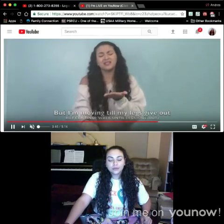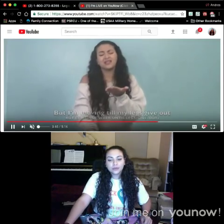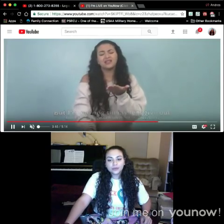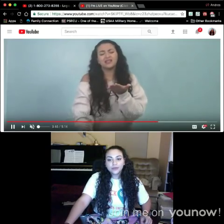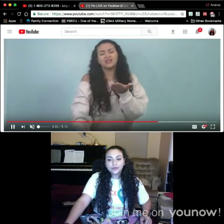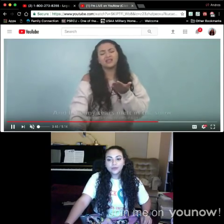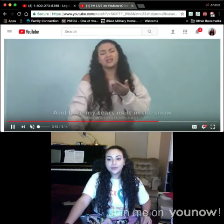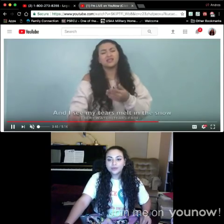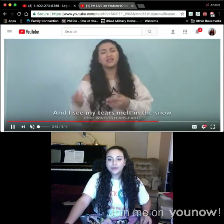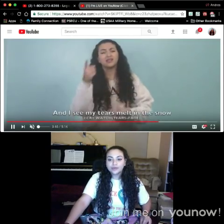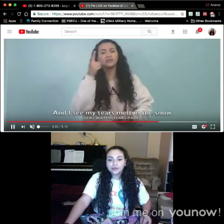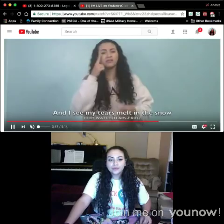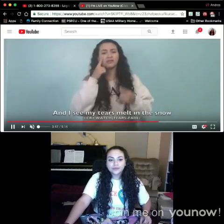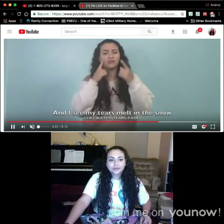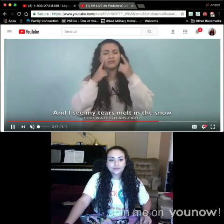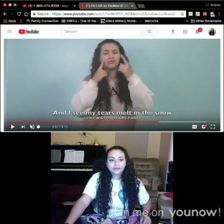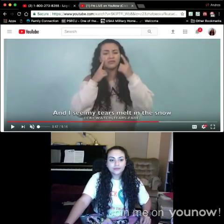Boo, boo, boo, boo, boo, boo, boo.